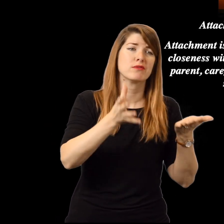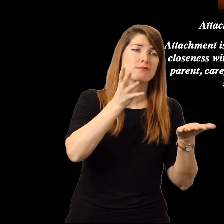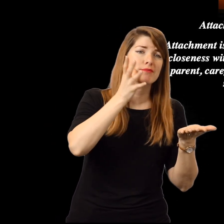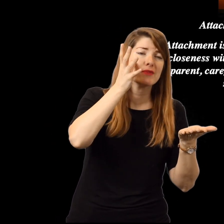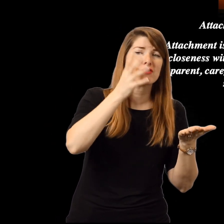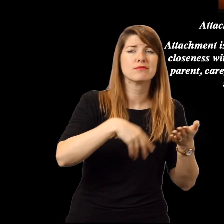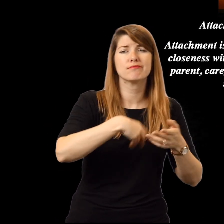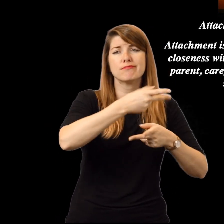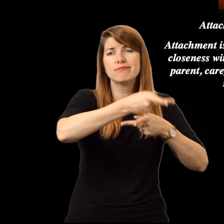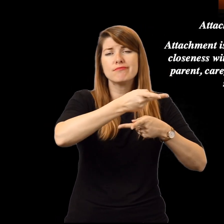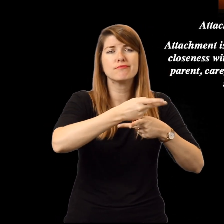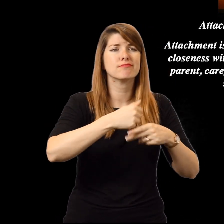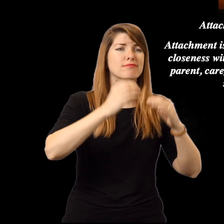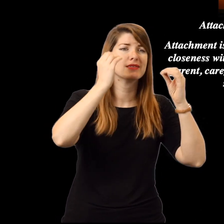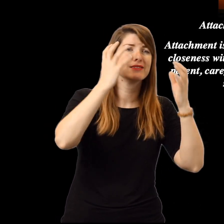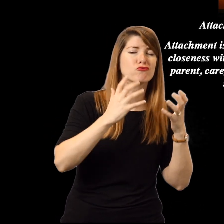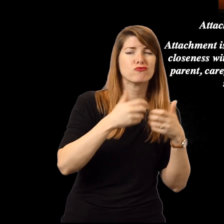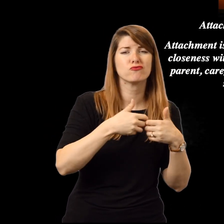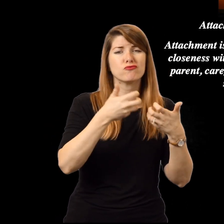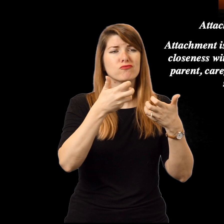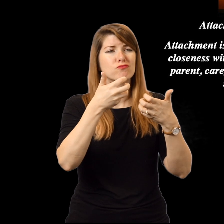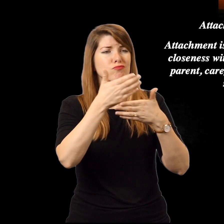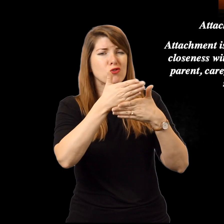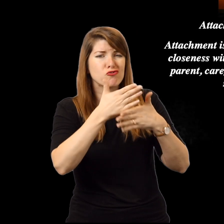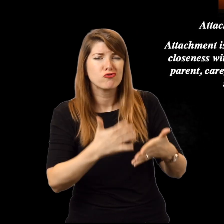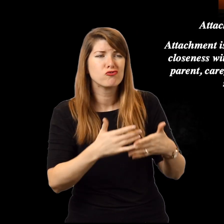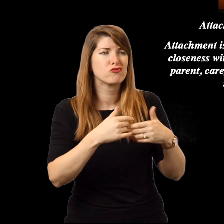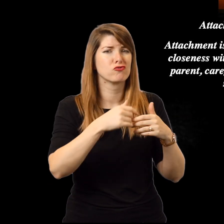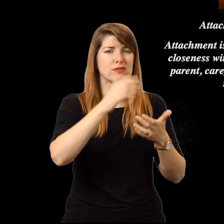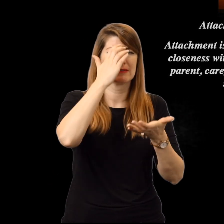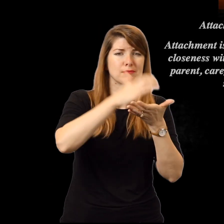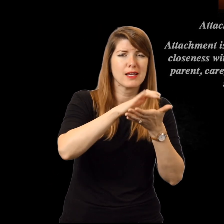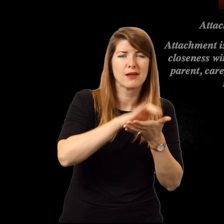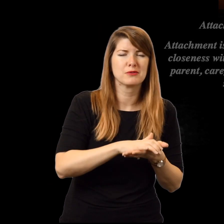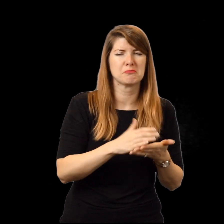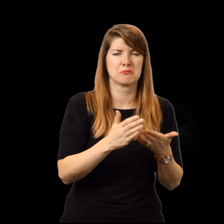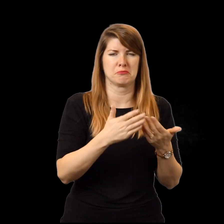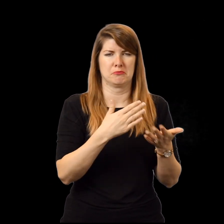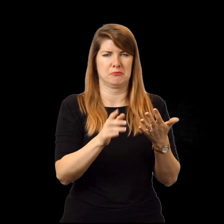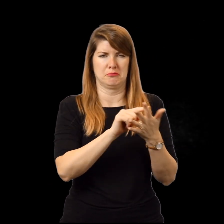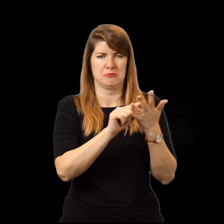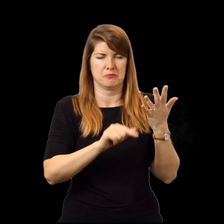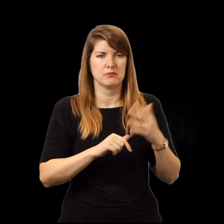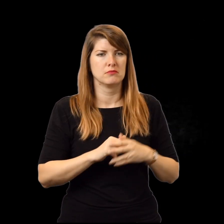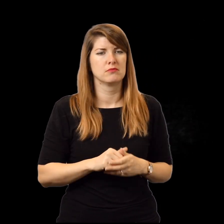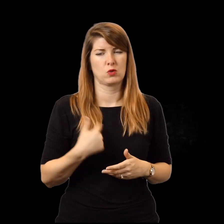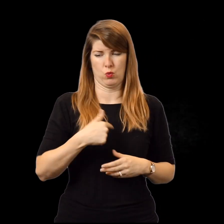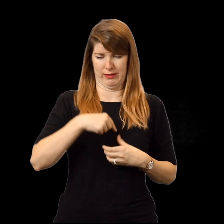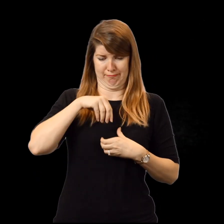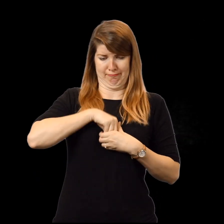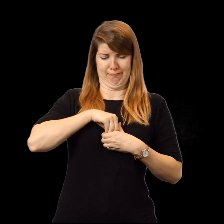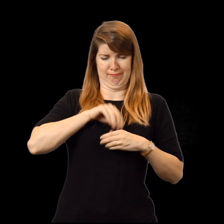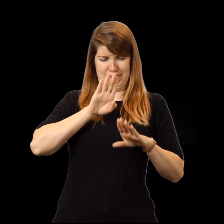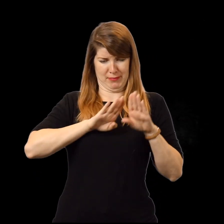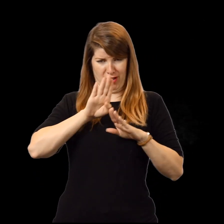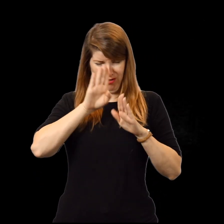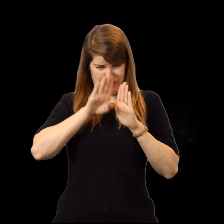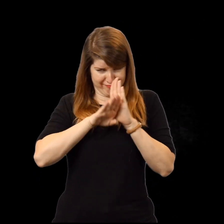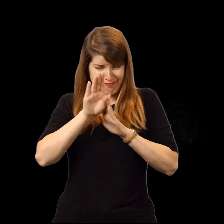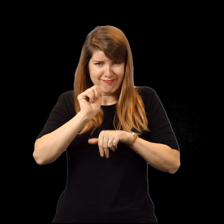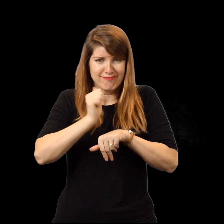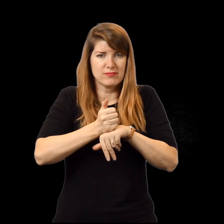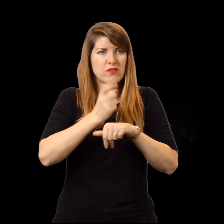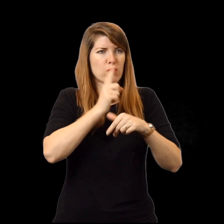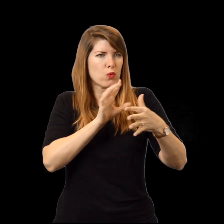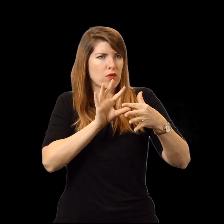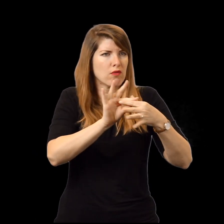a parent, a caregiver, a teacher, a partner, a spouse. We are biologically wired to